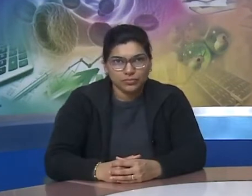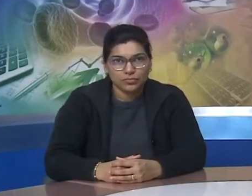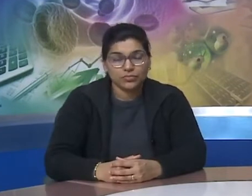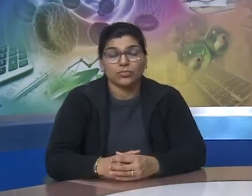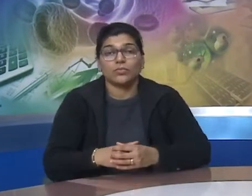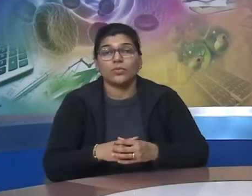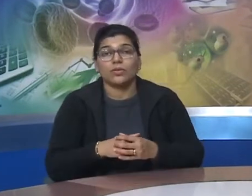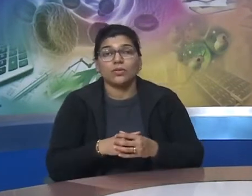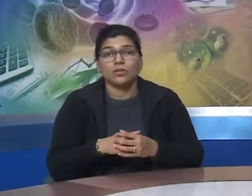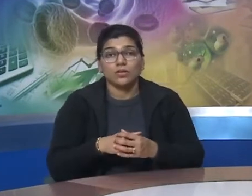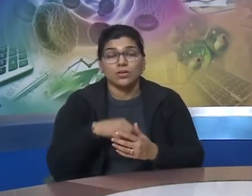room.